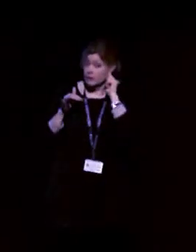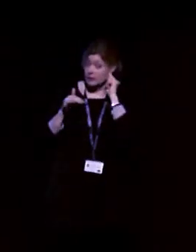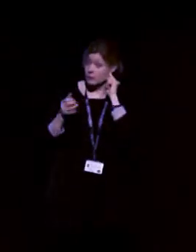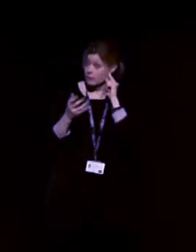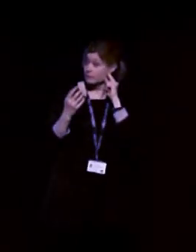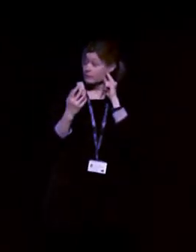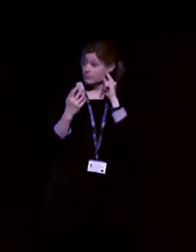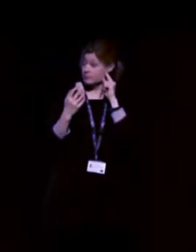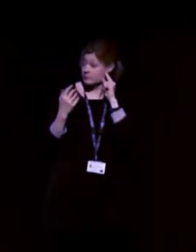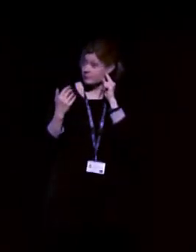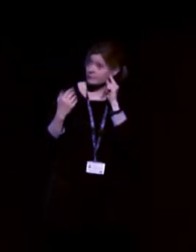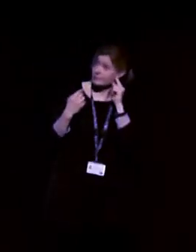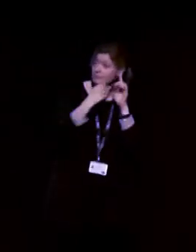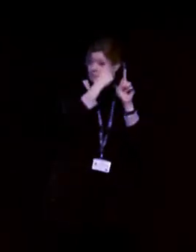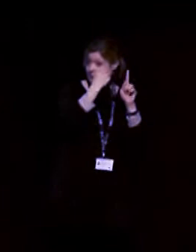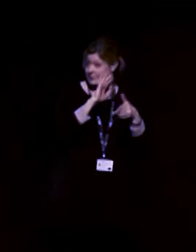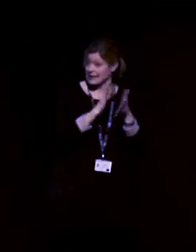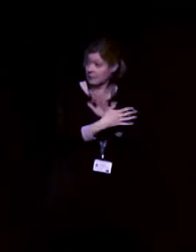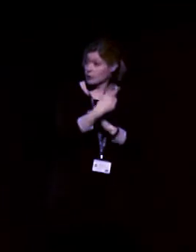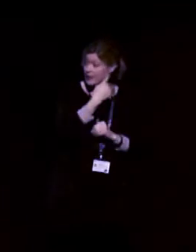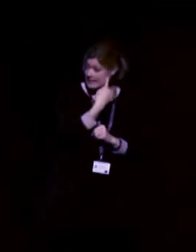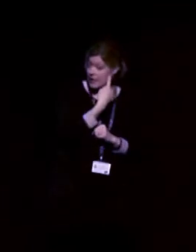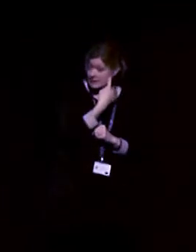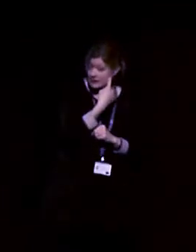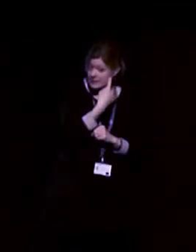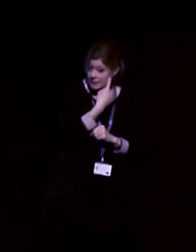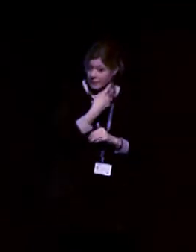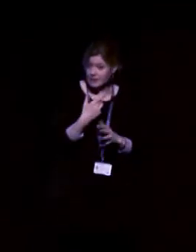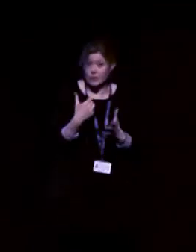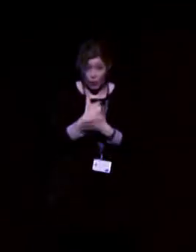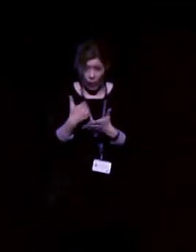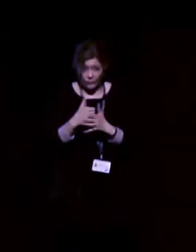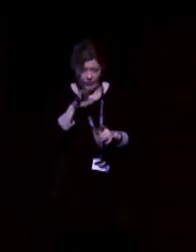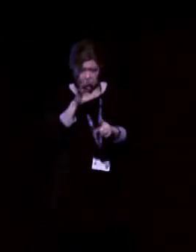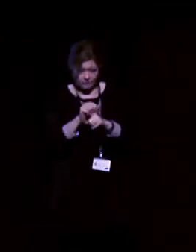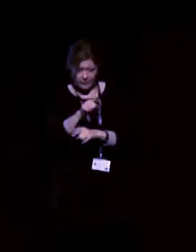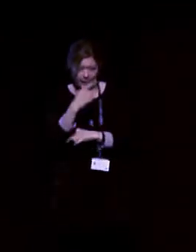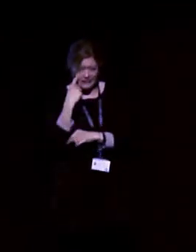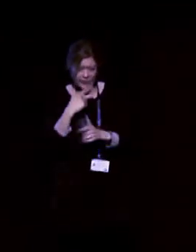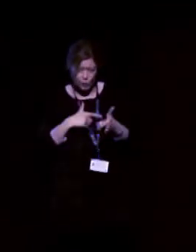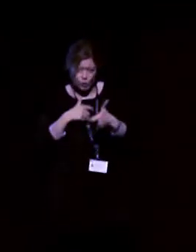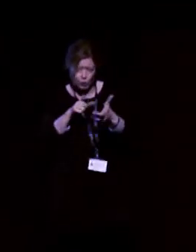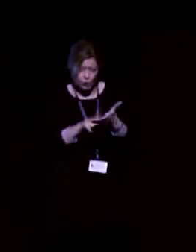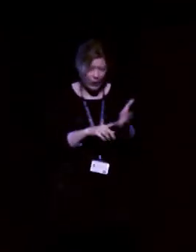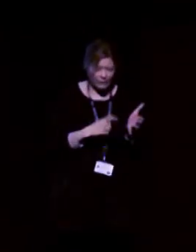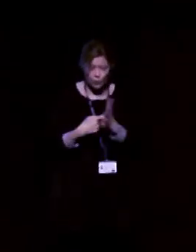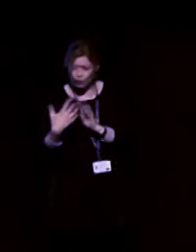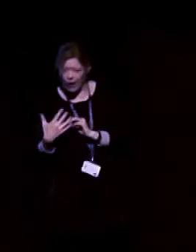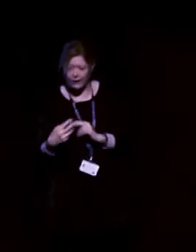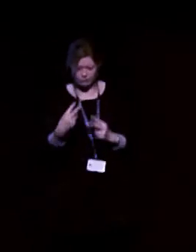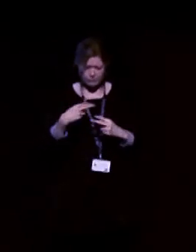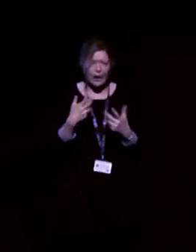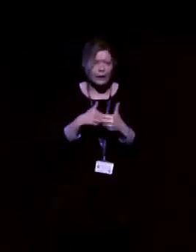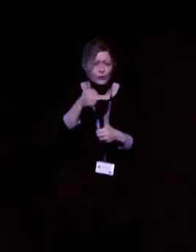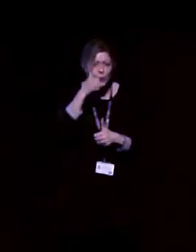So one can tell whether a patient comes in and you can say, I can see you're a left-handed shot, and they look at you and say, well, how do you know? And it's all on